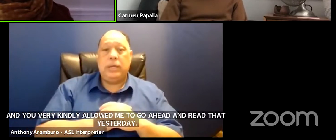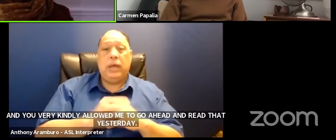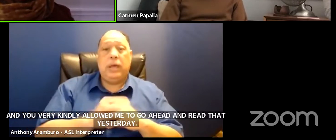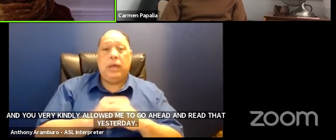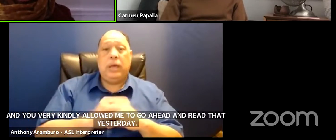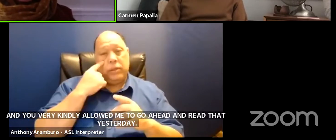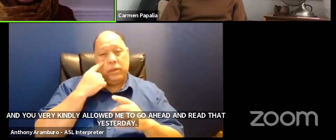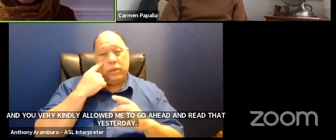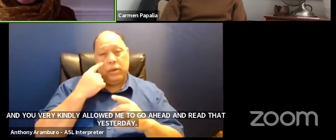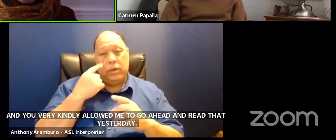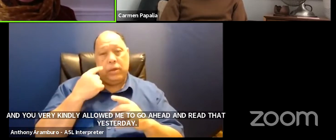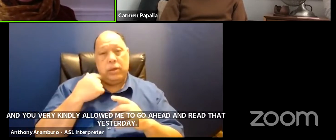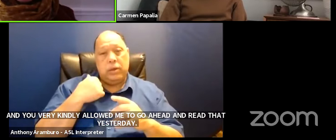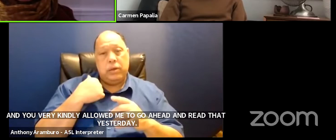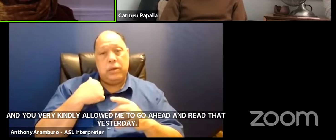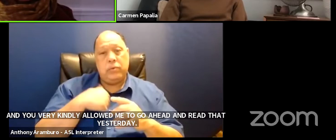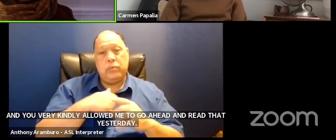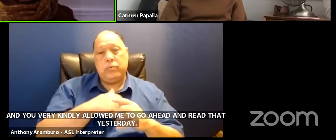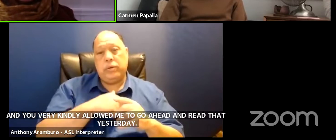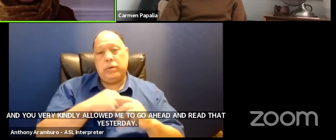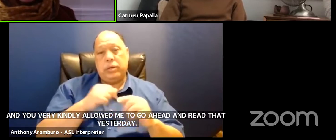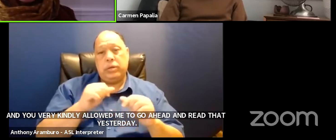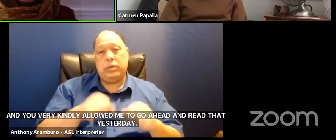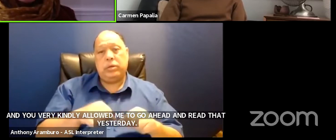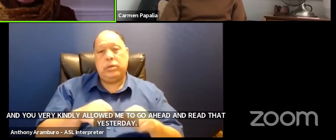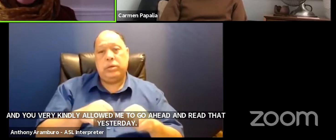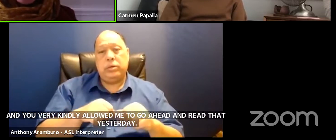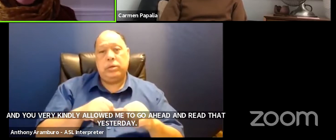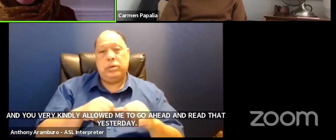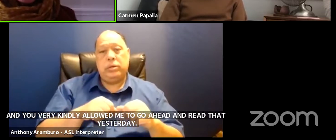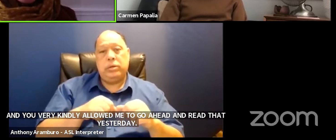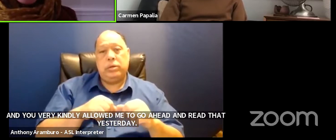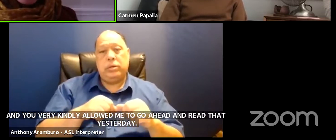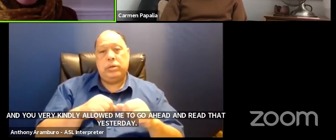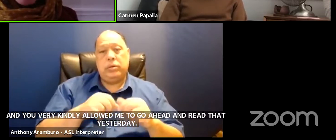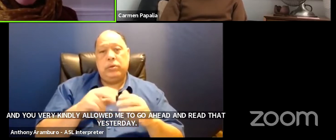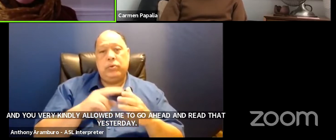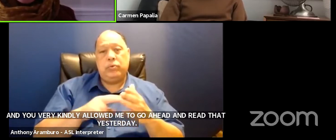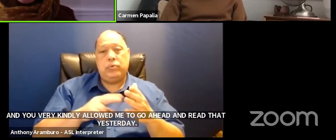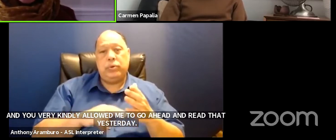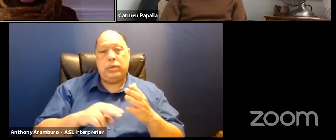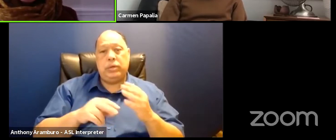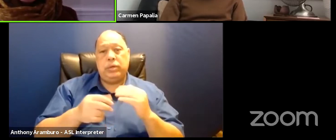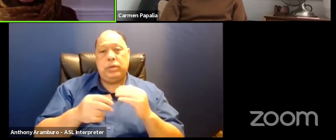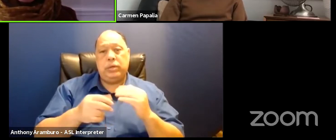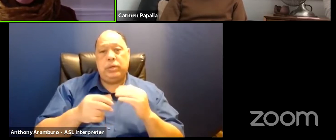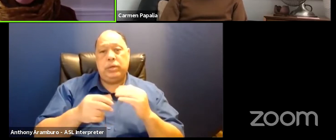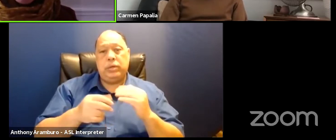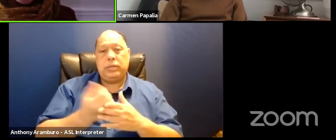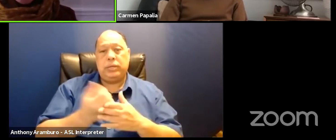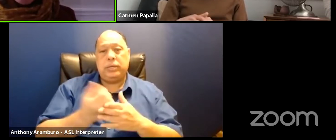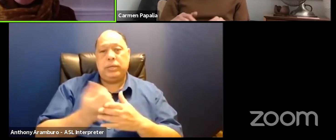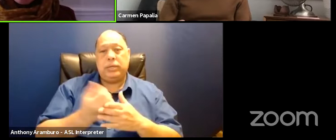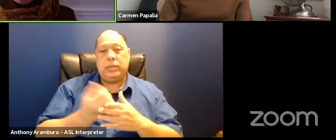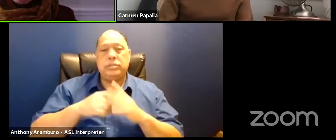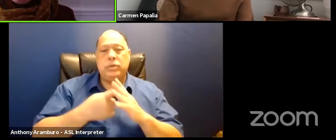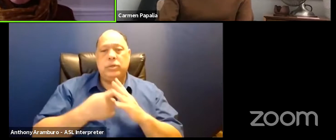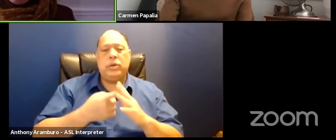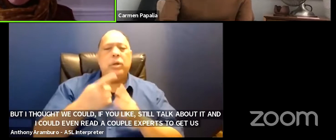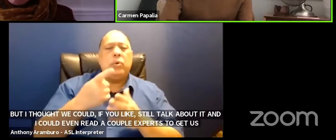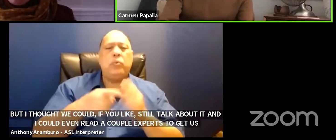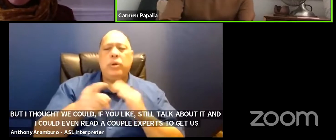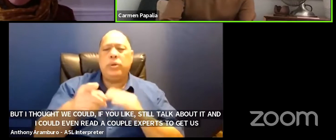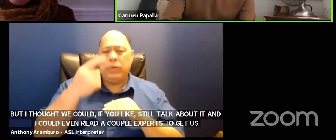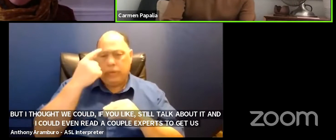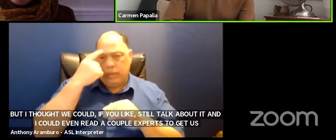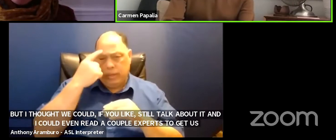like, still talk about it, and I could even read a couple excerpts to get us started, or what do you think?